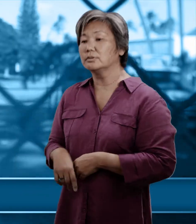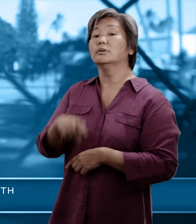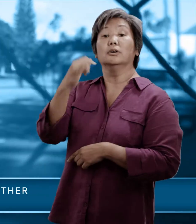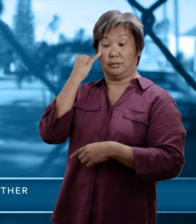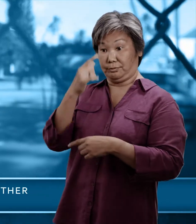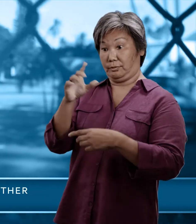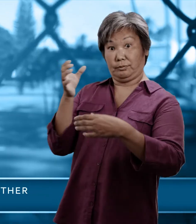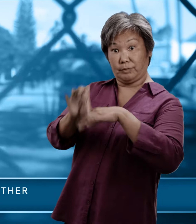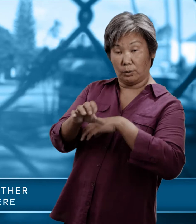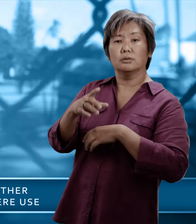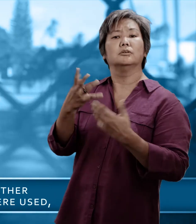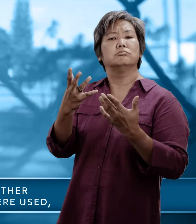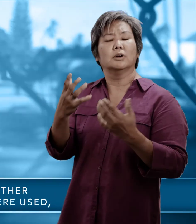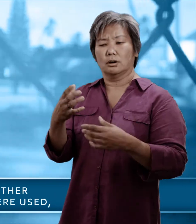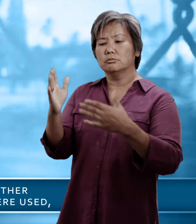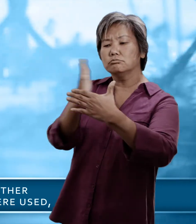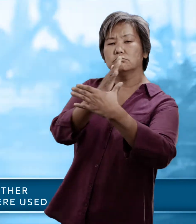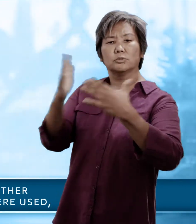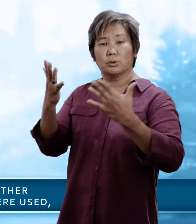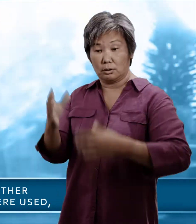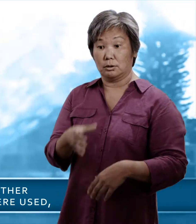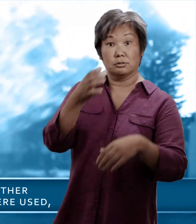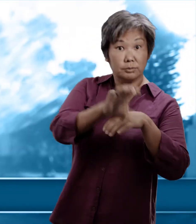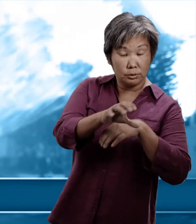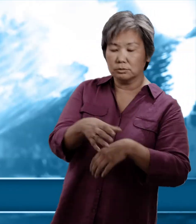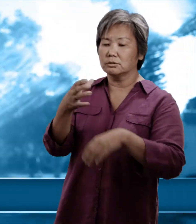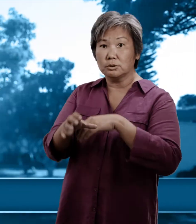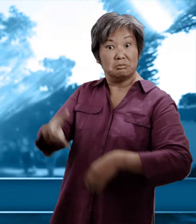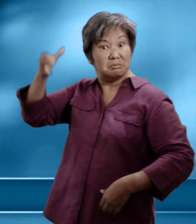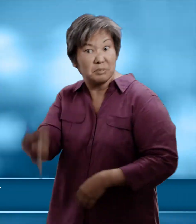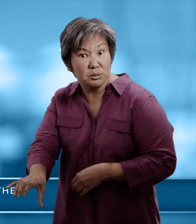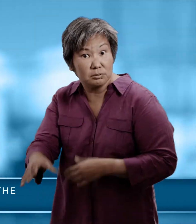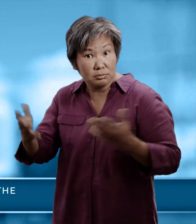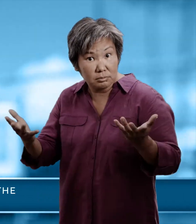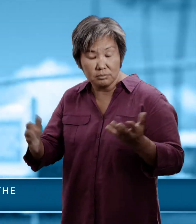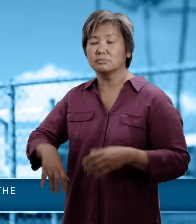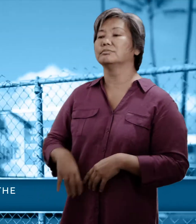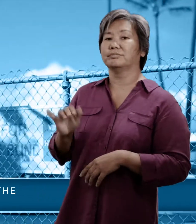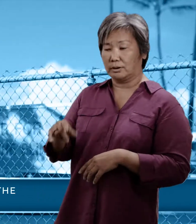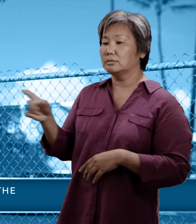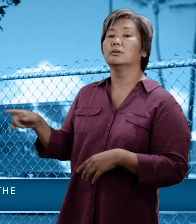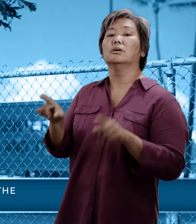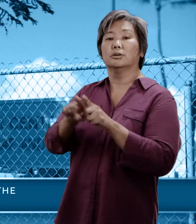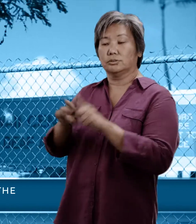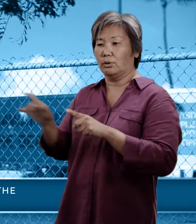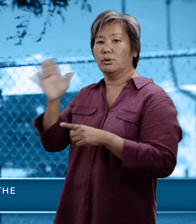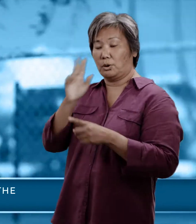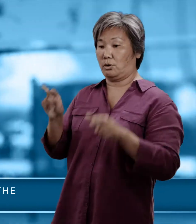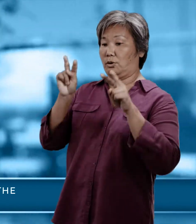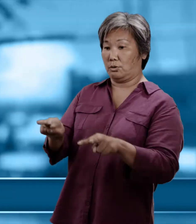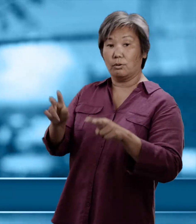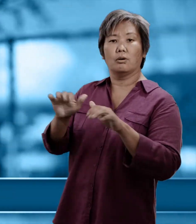The panel will look at whether or not force or threats were used, the amount of force, and the type and frequency